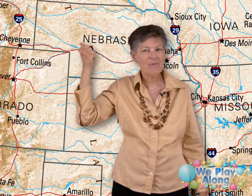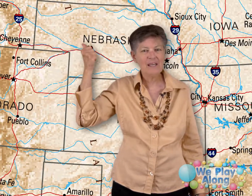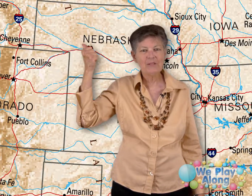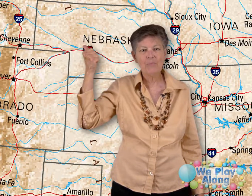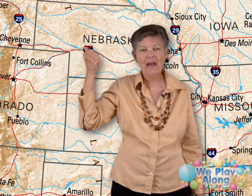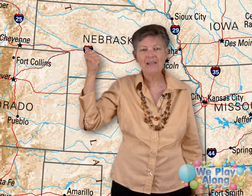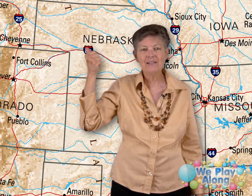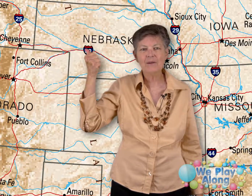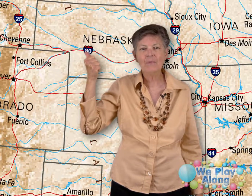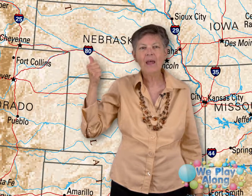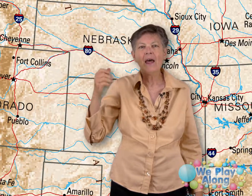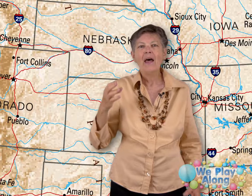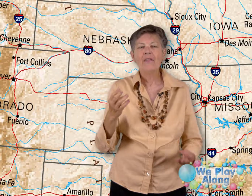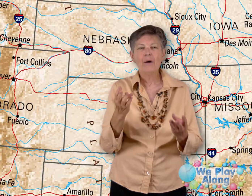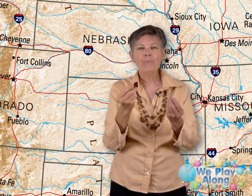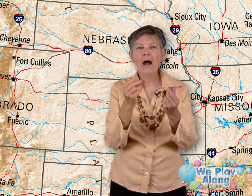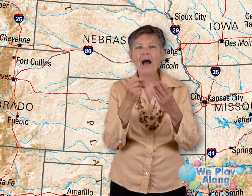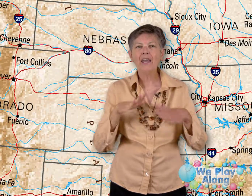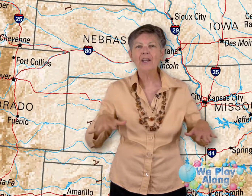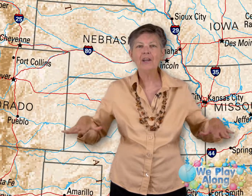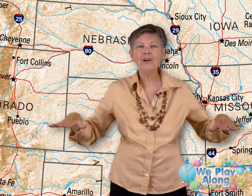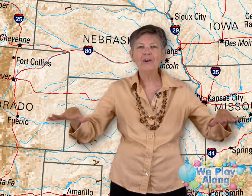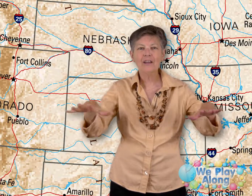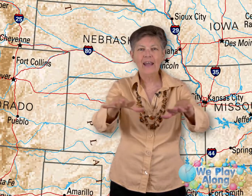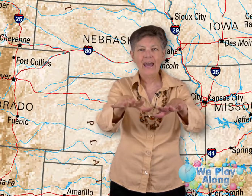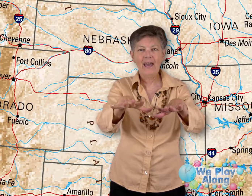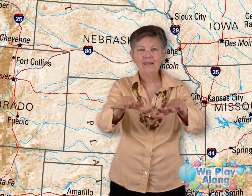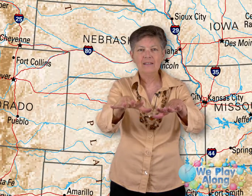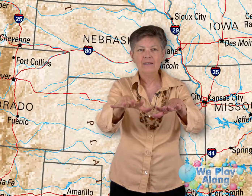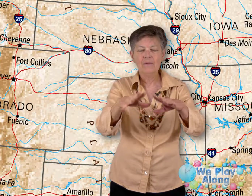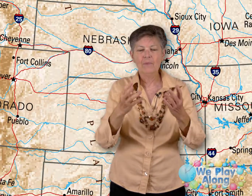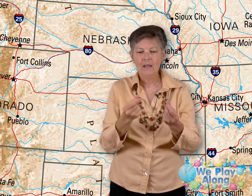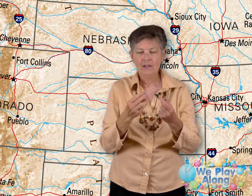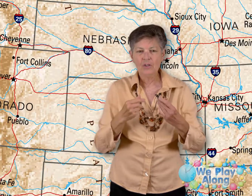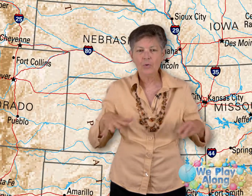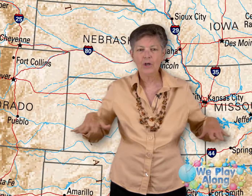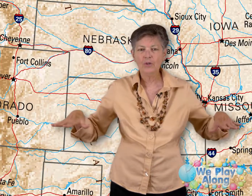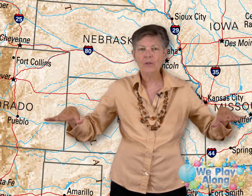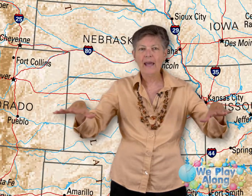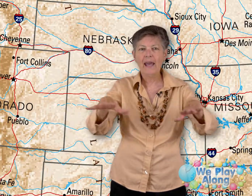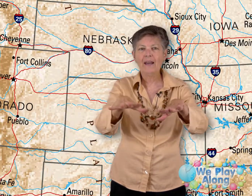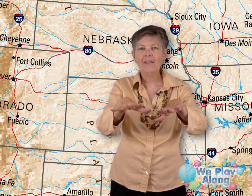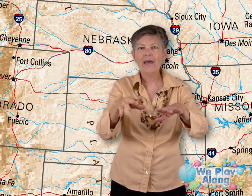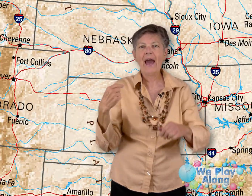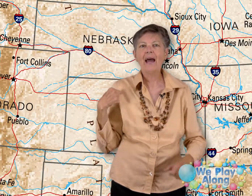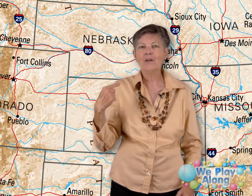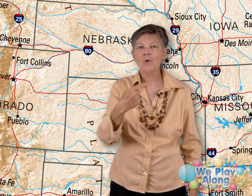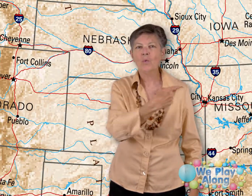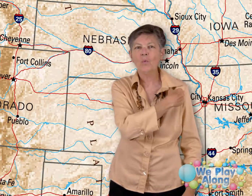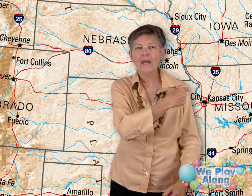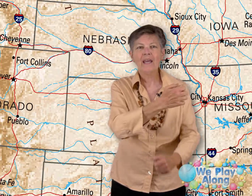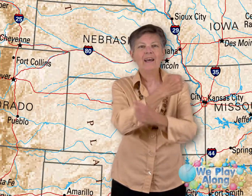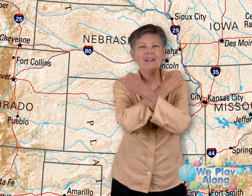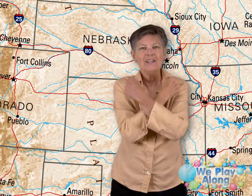is best. The pioneer land. So we're going to do land that we